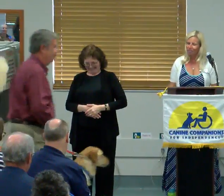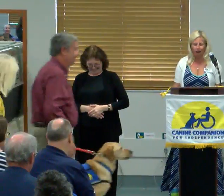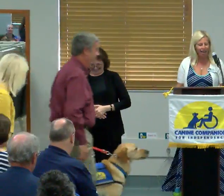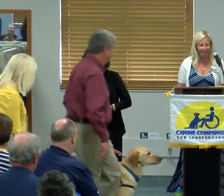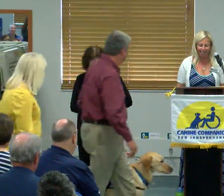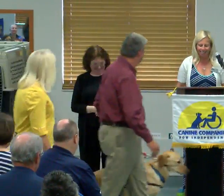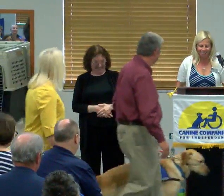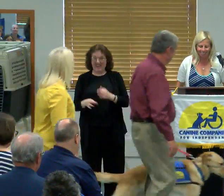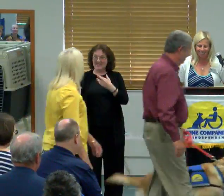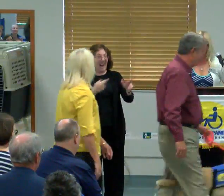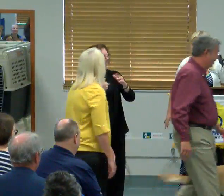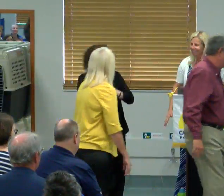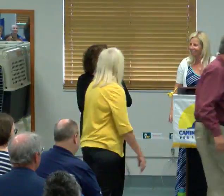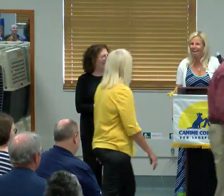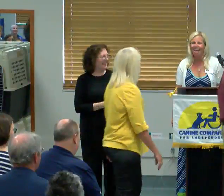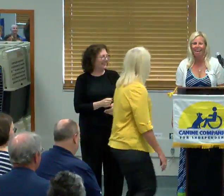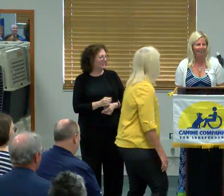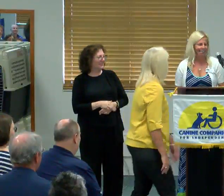He's ready.